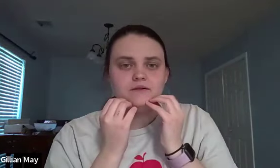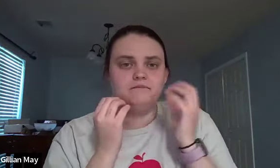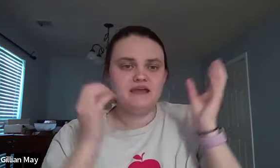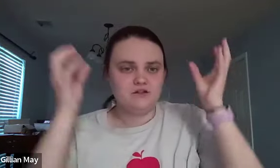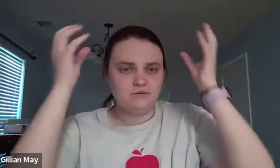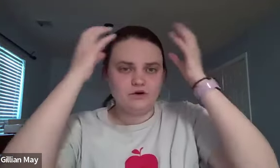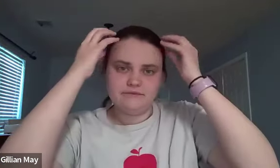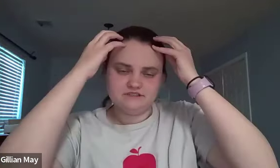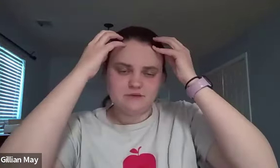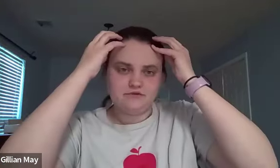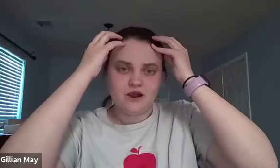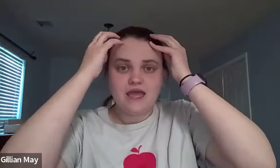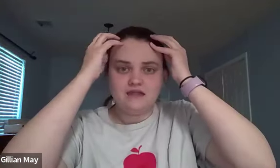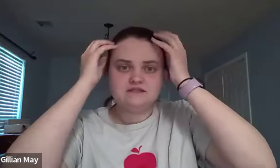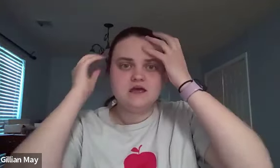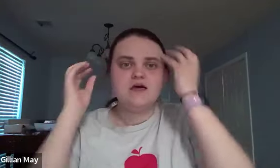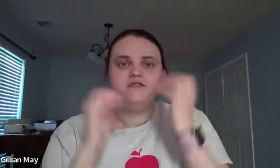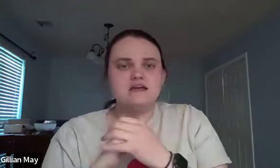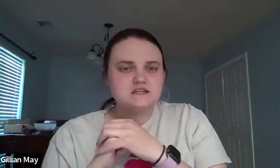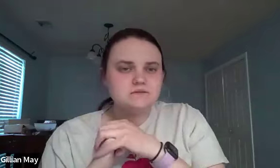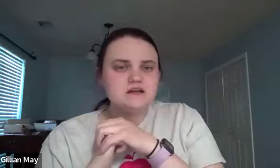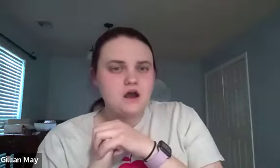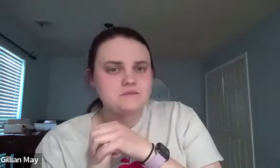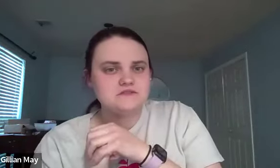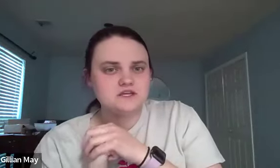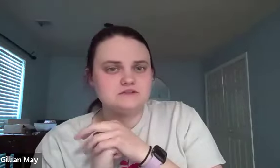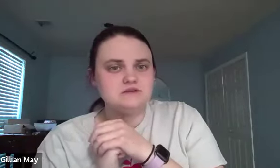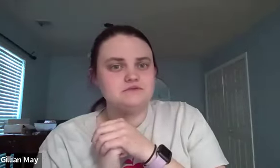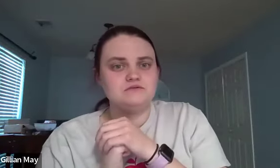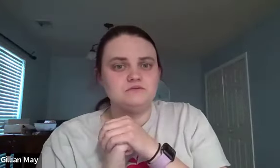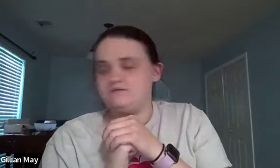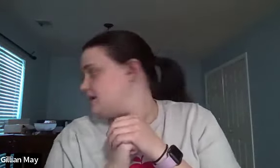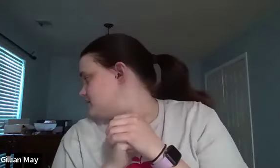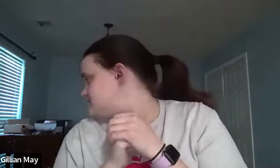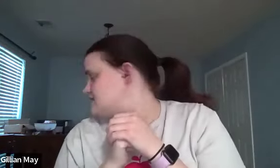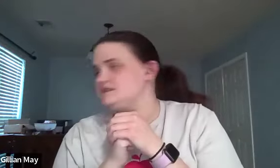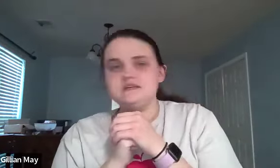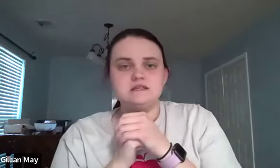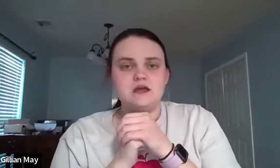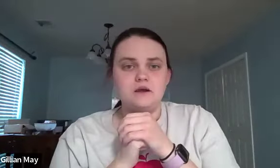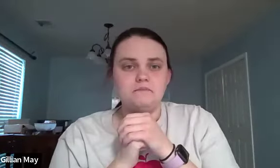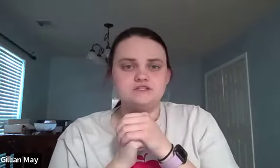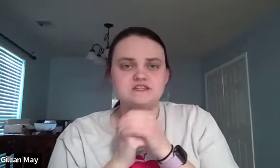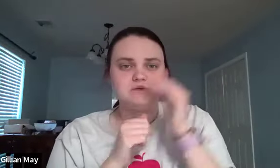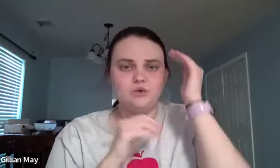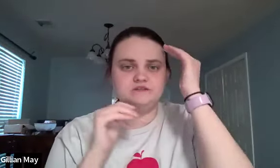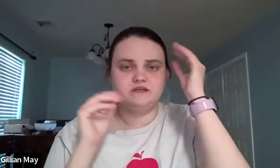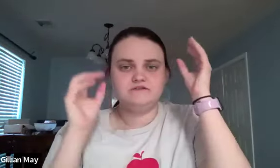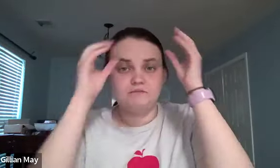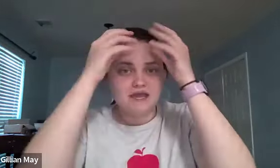the male are more up on top of our heads. That's going to be a common thing you'll see with family signs is that most of them are going to be, if they're male,